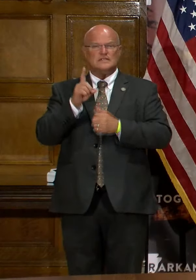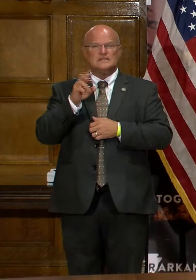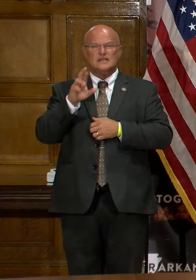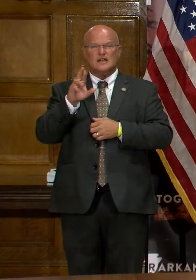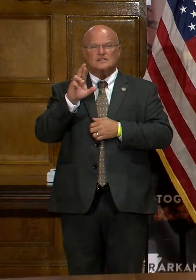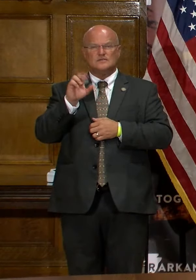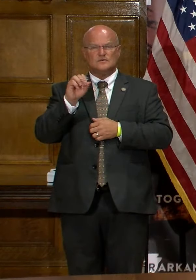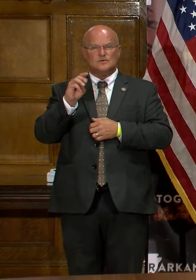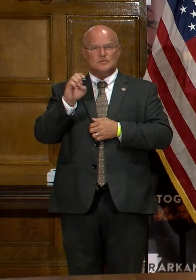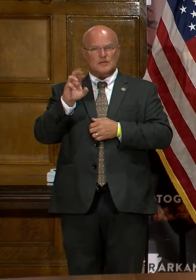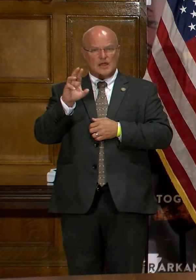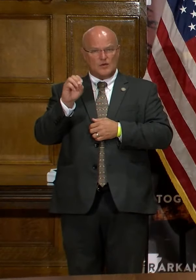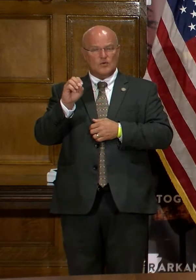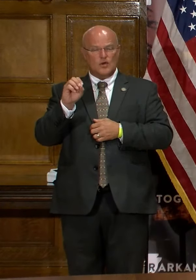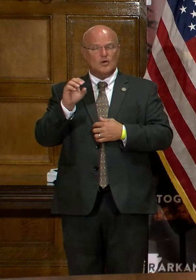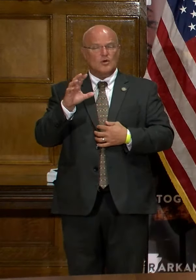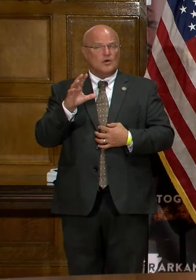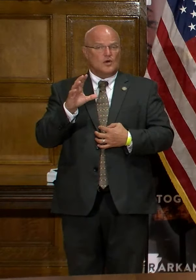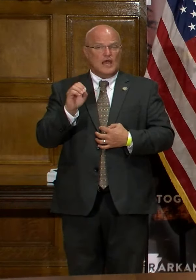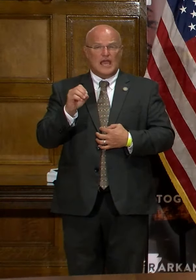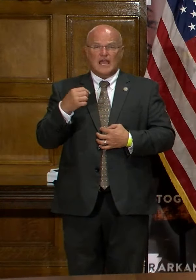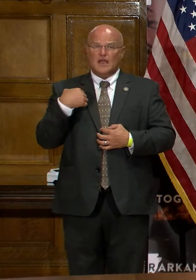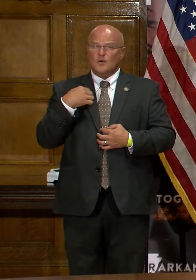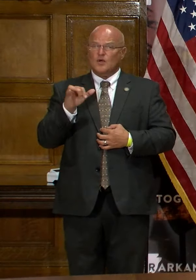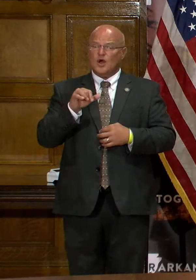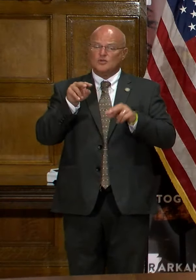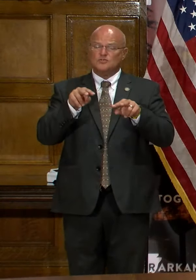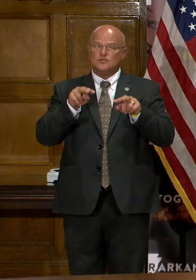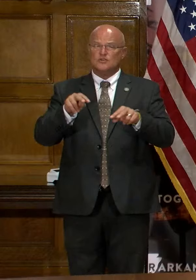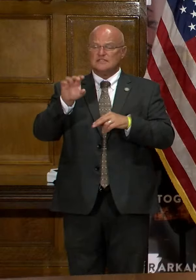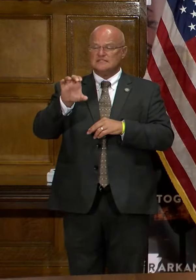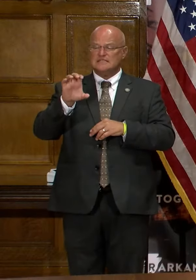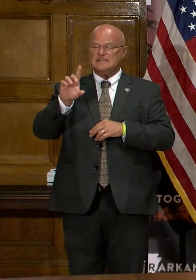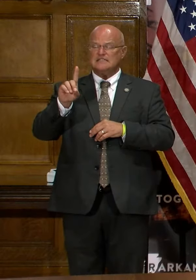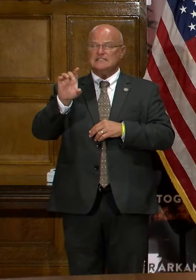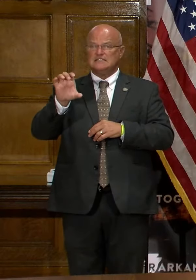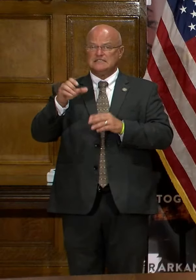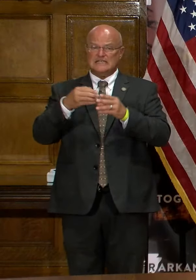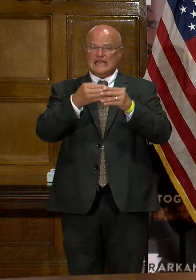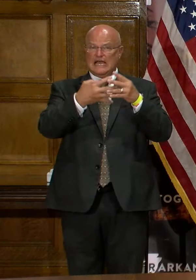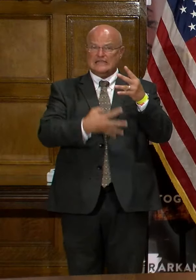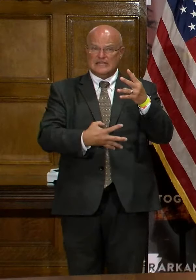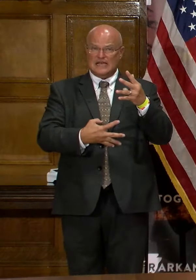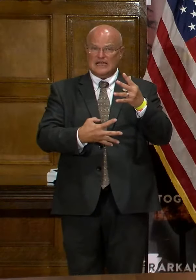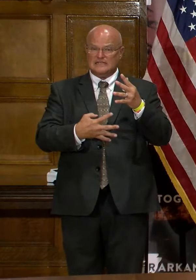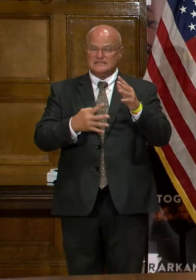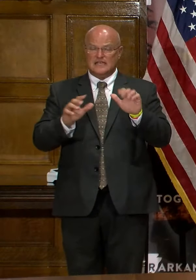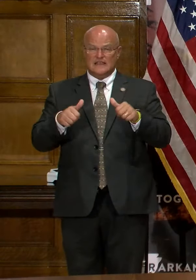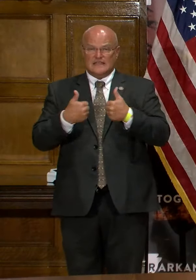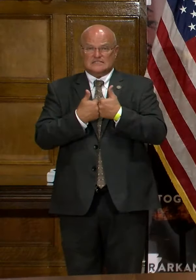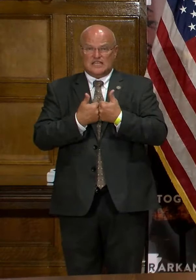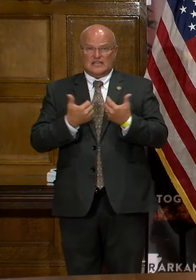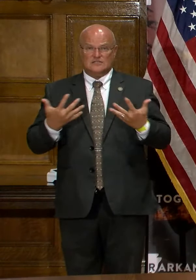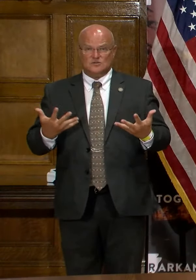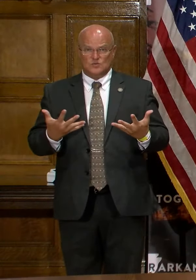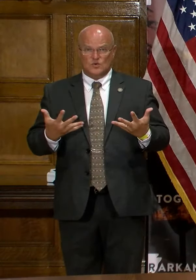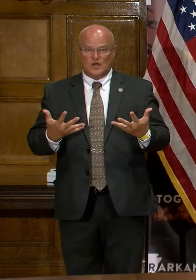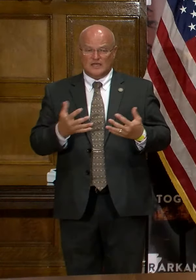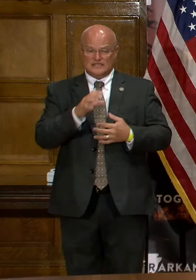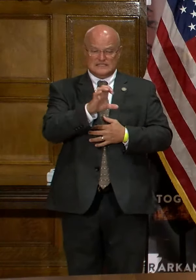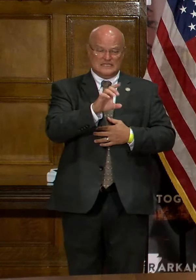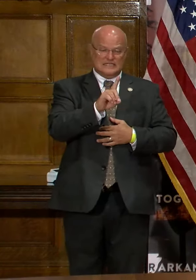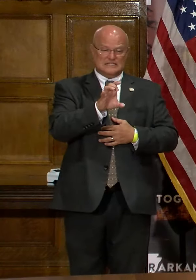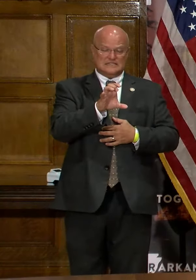Romero, and we also looked at the CDC guidelines, and the challenge is the CDC guidelines are